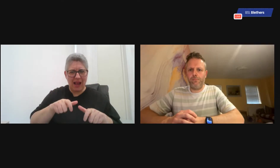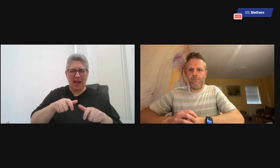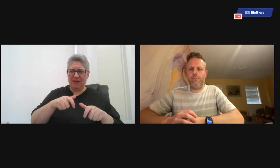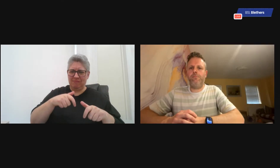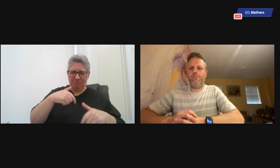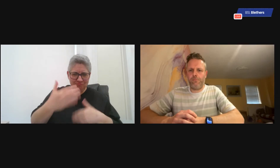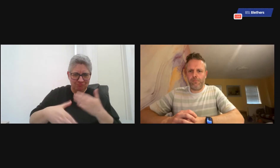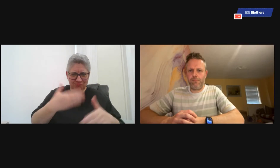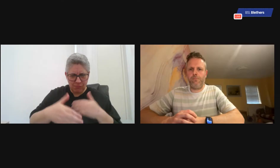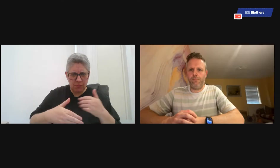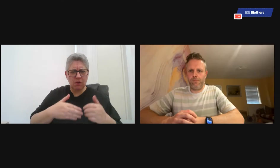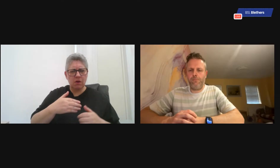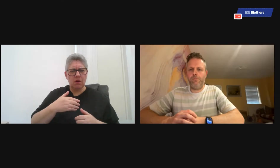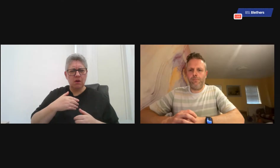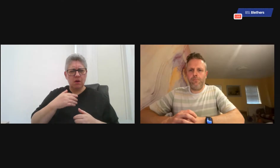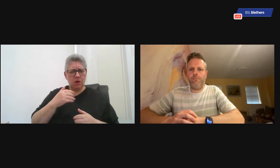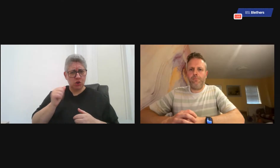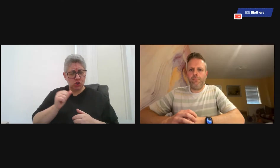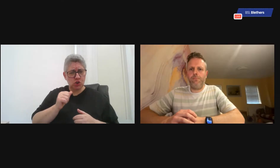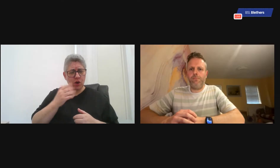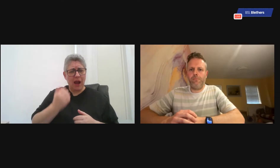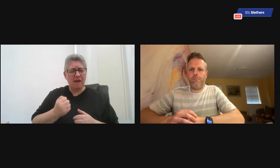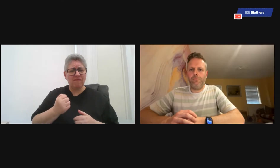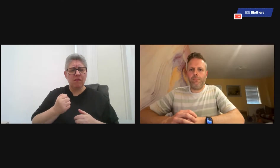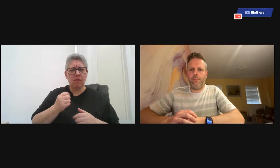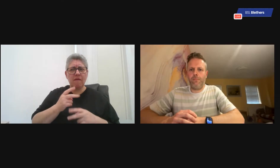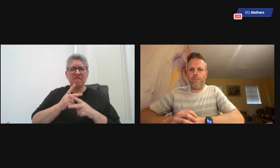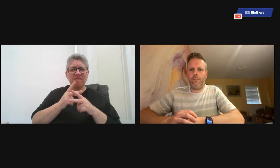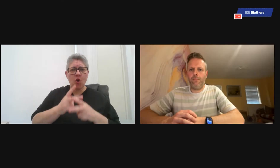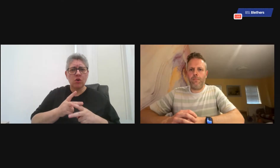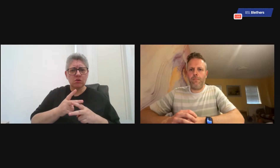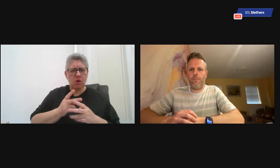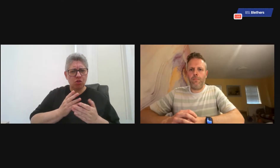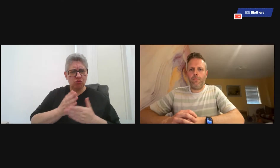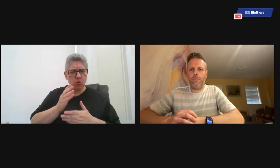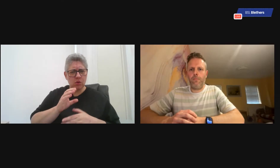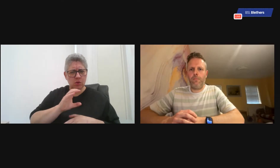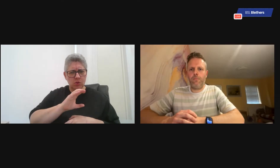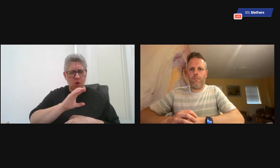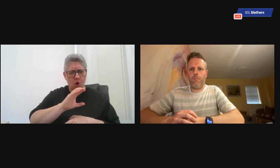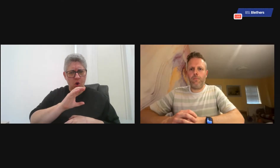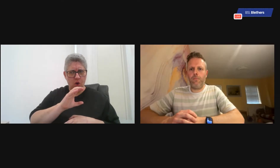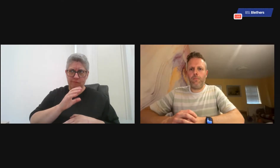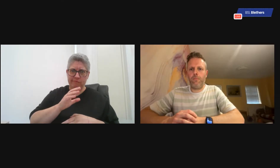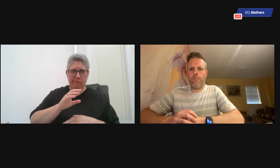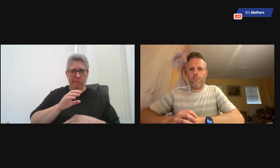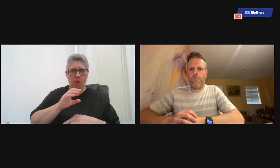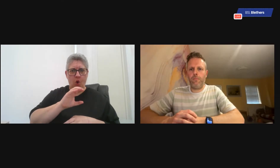So you've been fostering in your home, it's been residential.